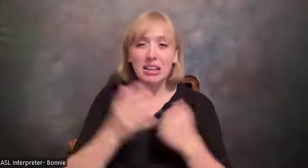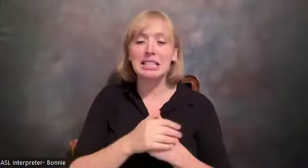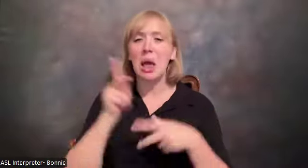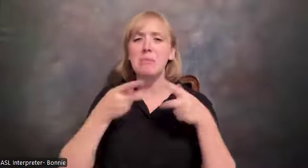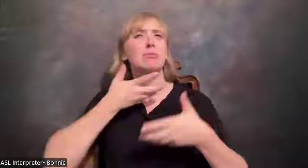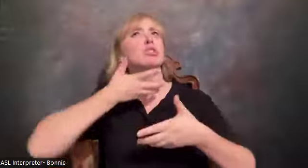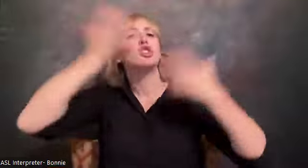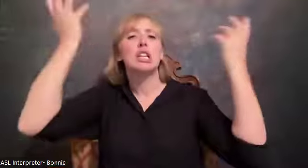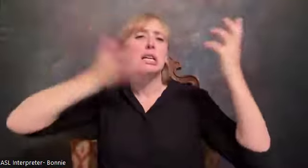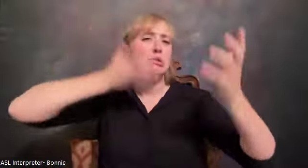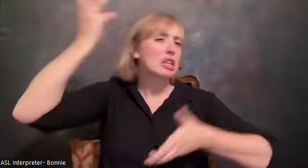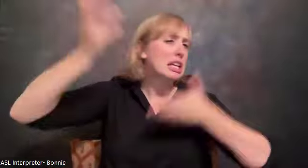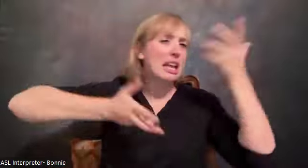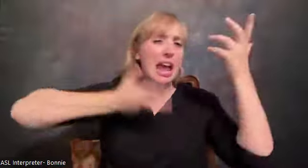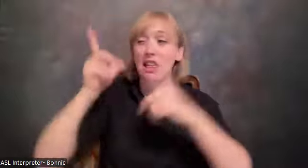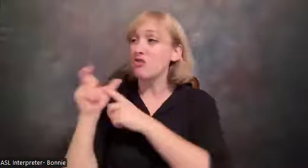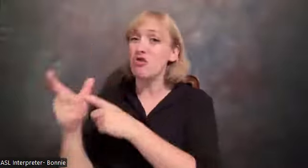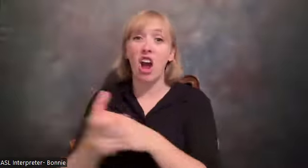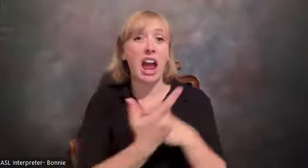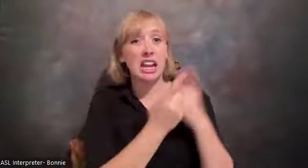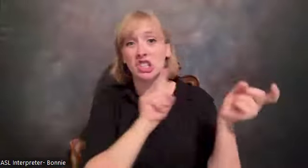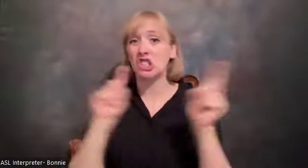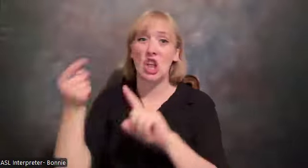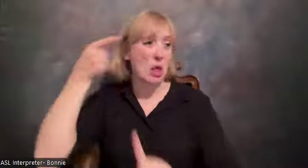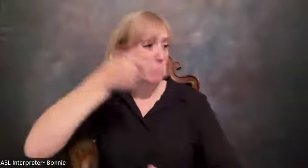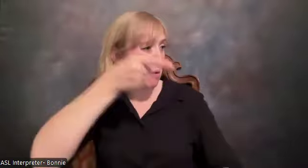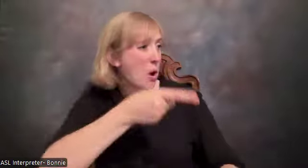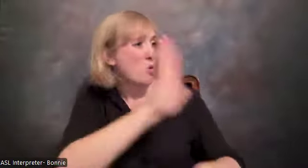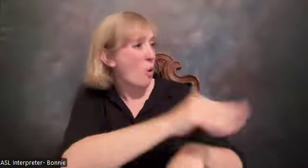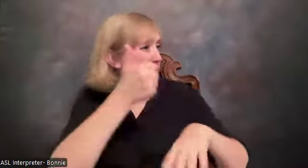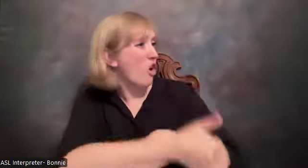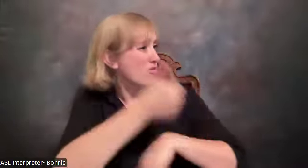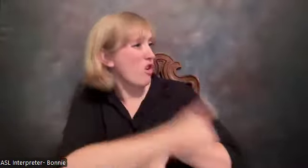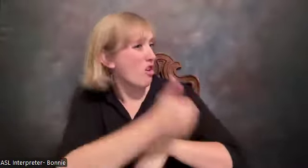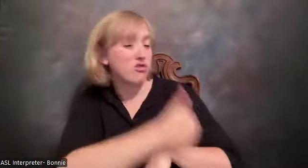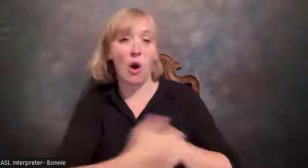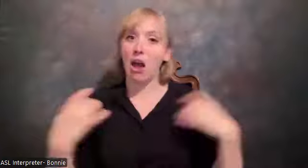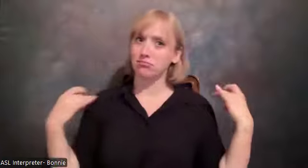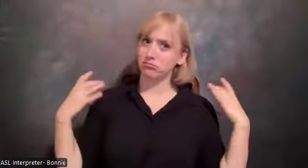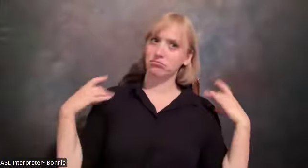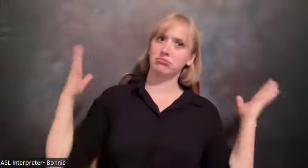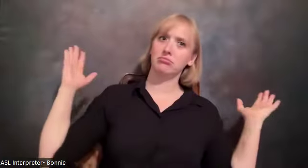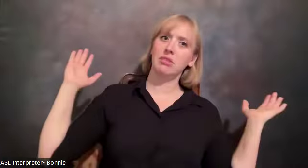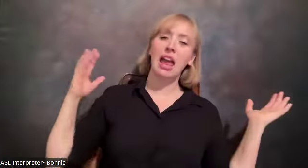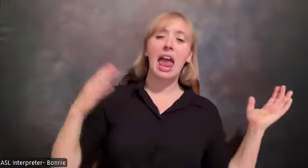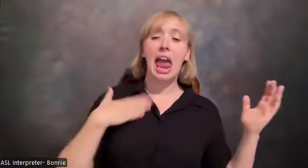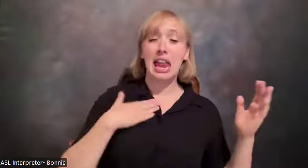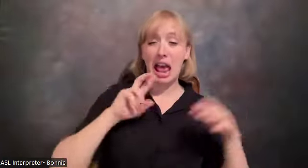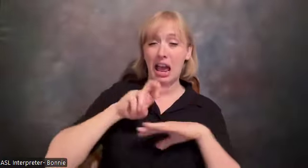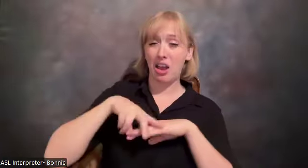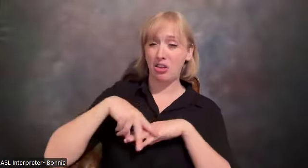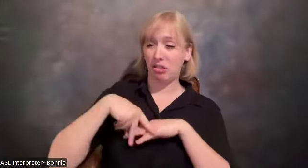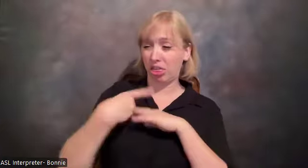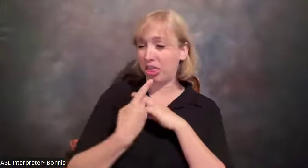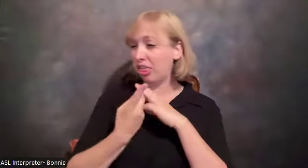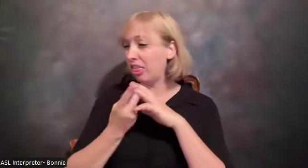people screaming and yelling, people running in different directions. They're all pointing at me like this is all my fault. And I was climbing out of the wrecked car feeling like